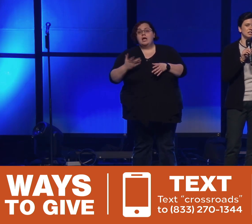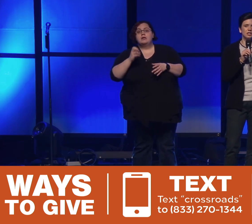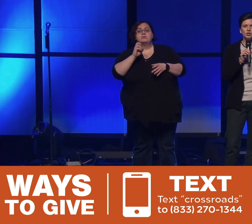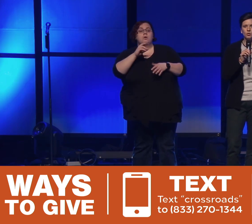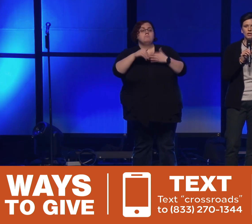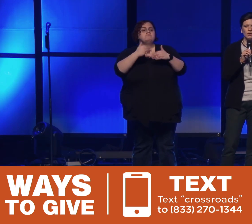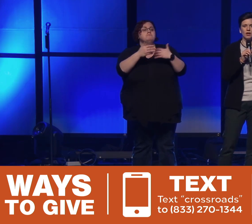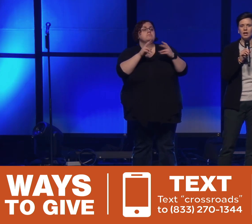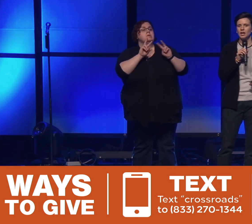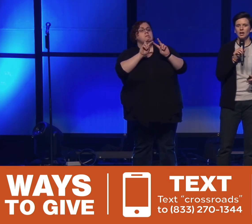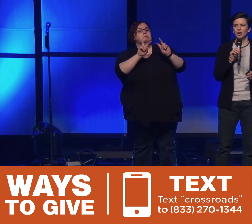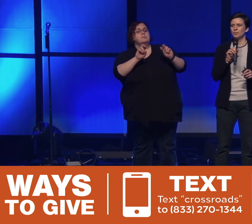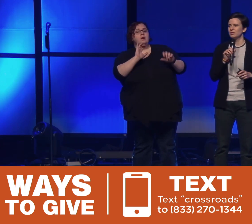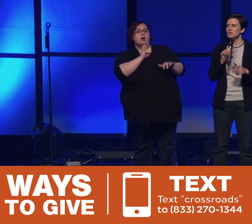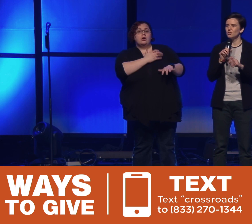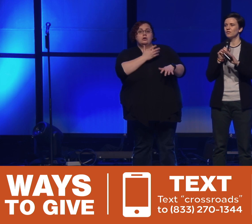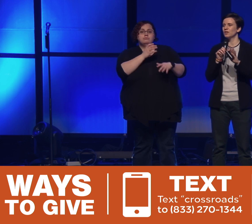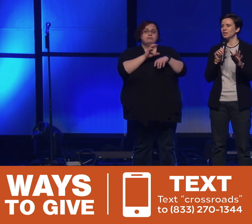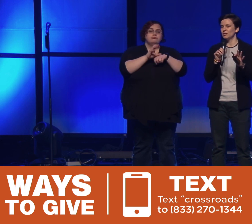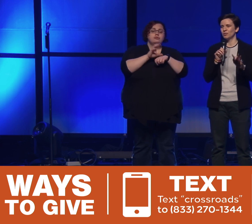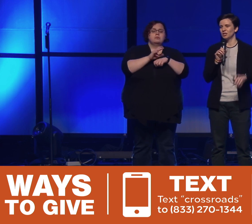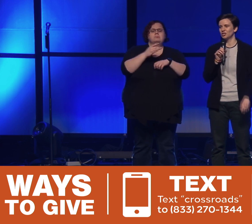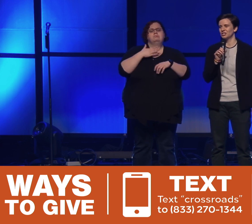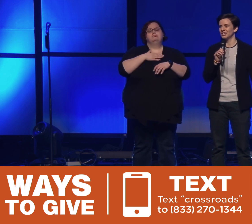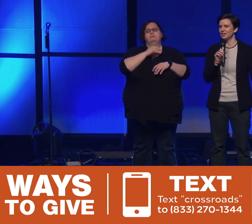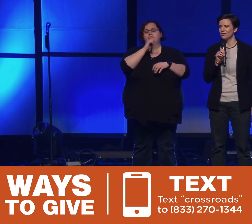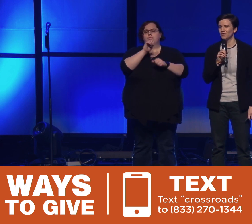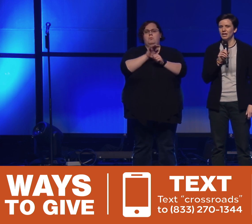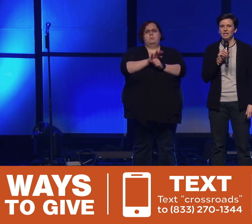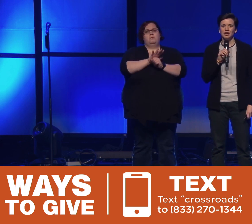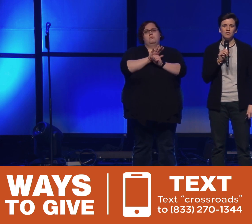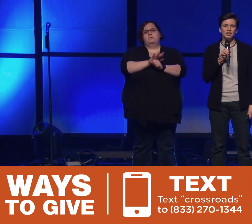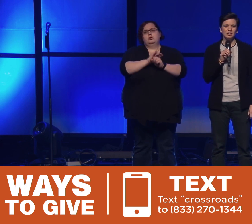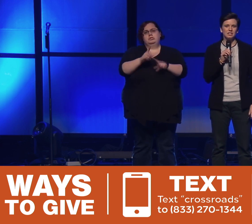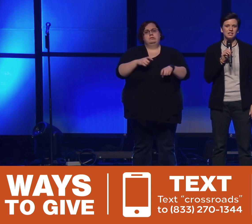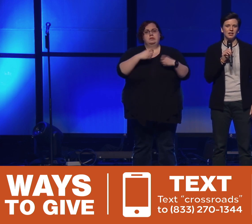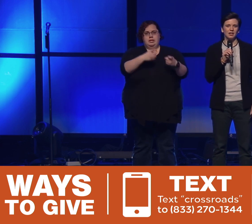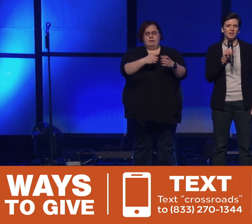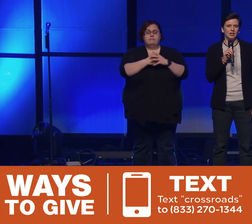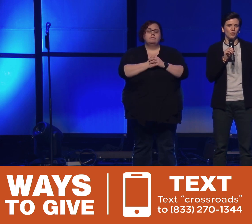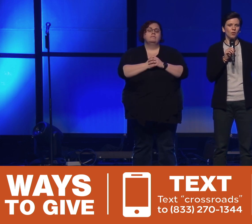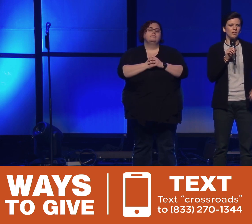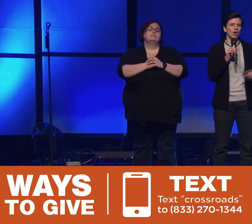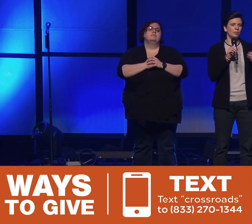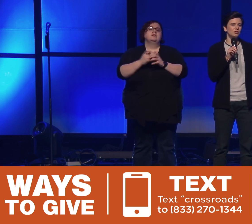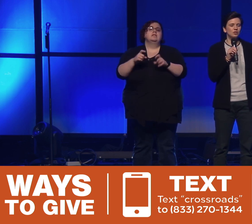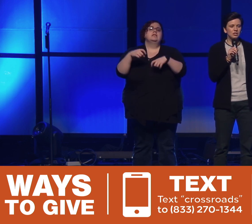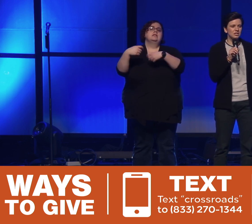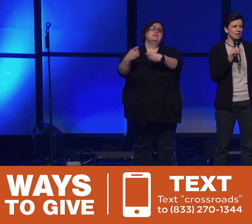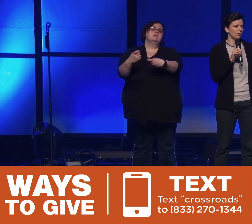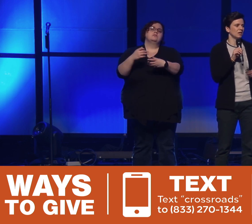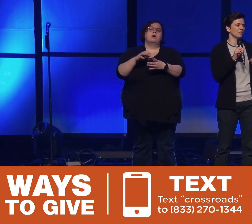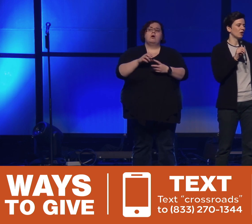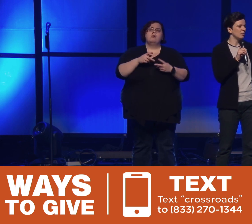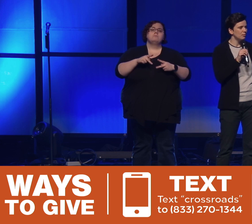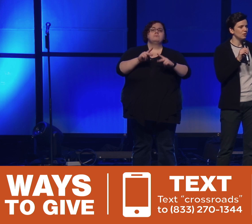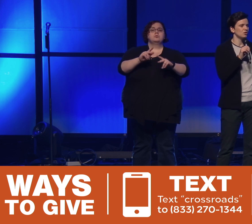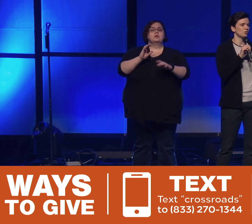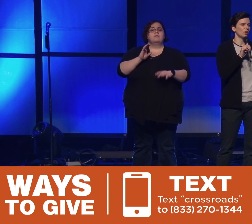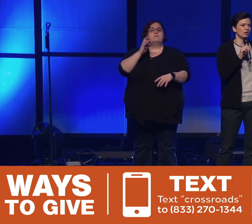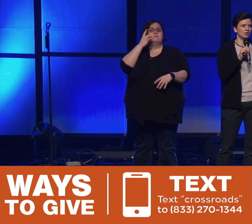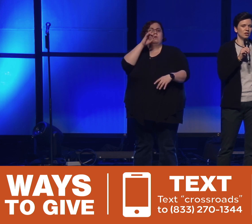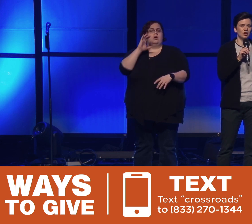our church, seeing who we are, please don't feel any pressure to give. Giving is one of the opportunities that we give